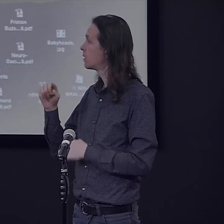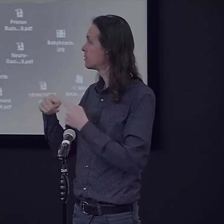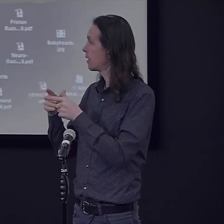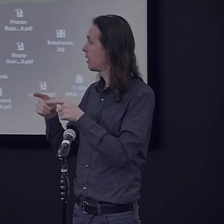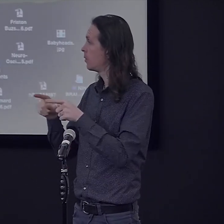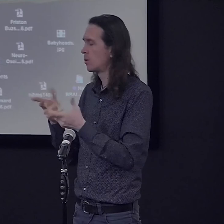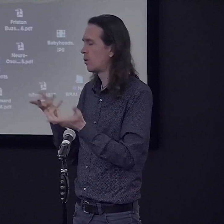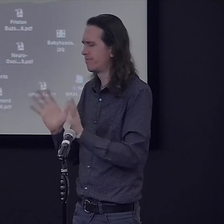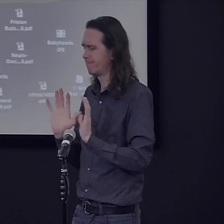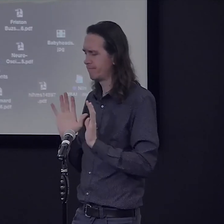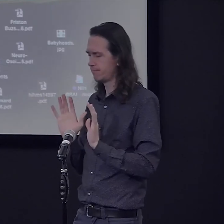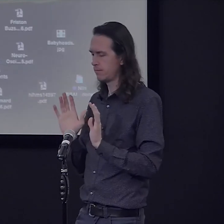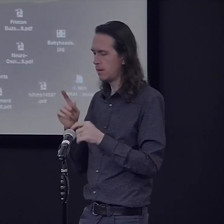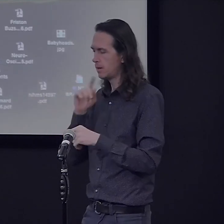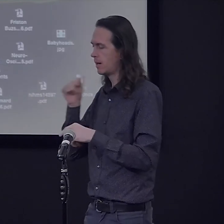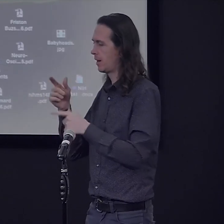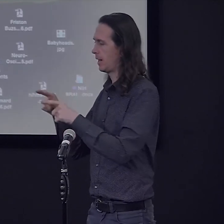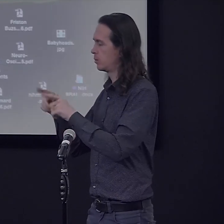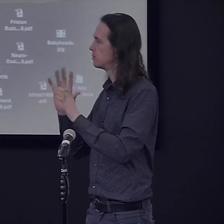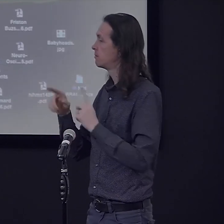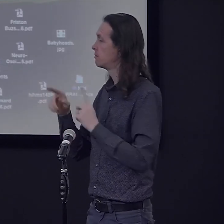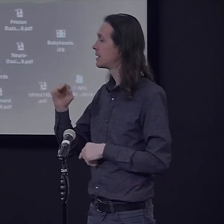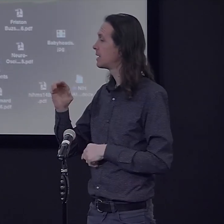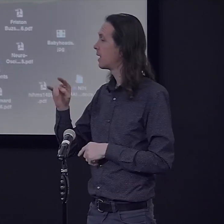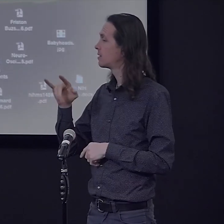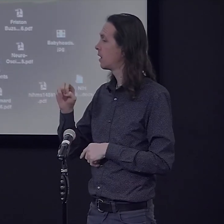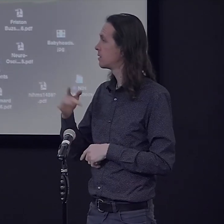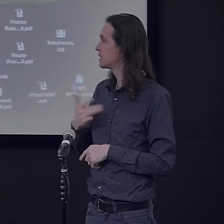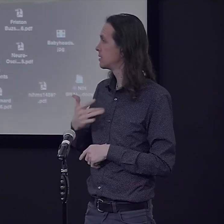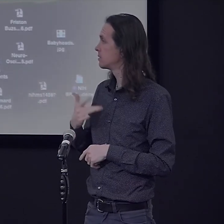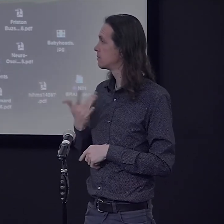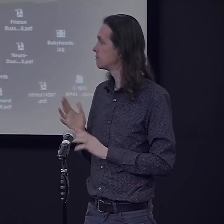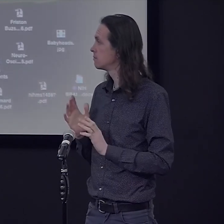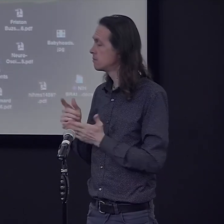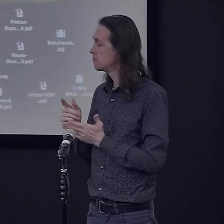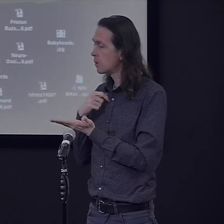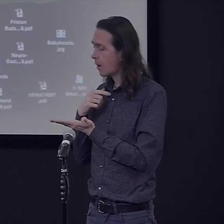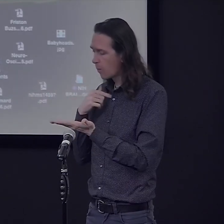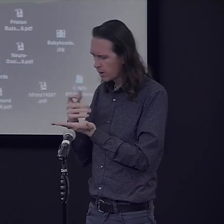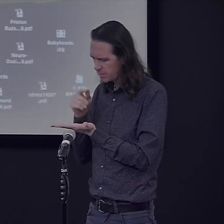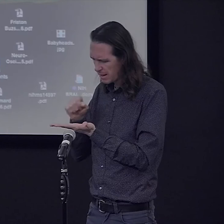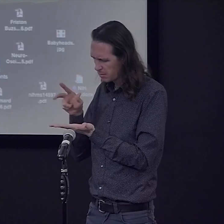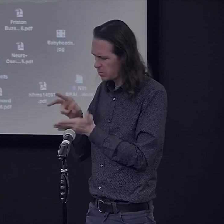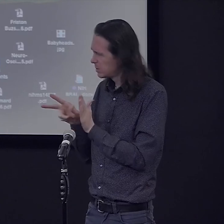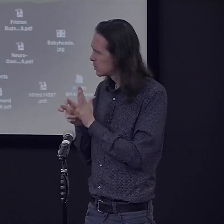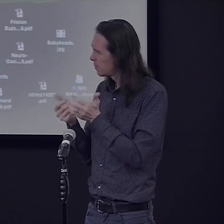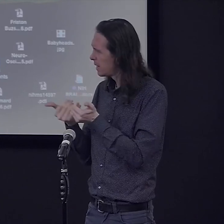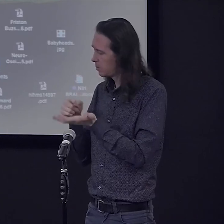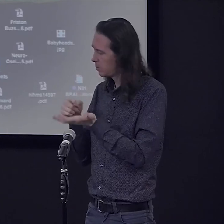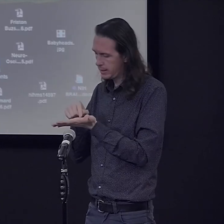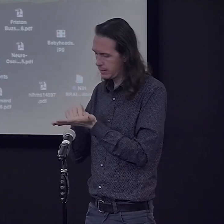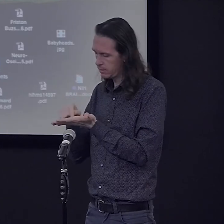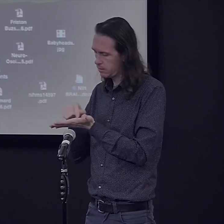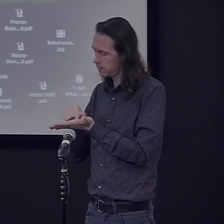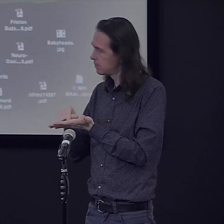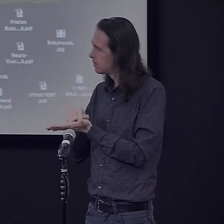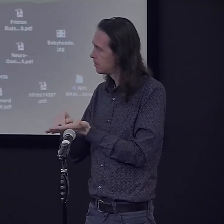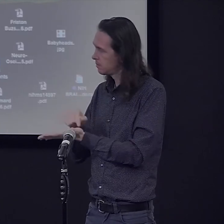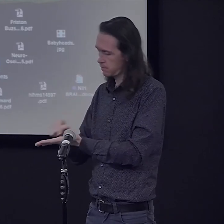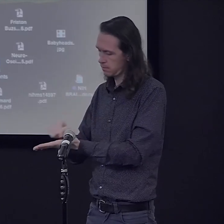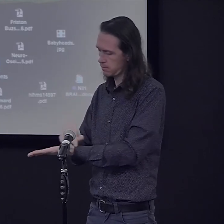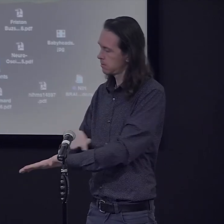if i'm gonna basically try to um maybe maybe maybe look at a tactile sense for example like